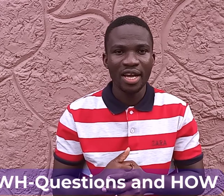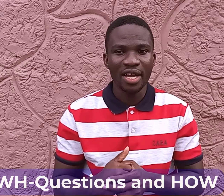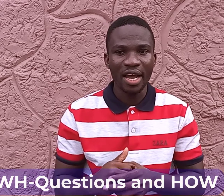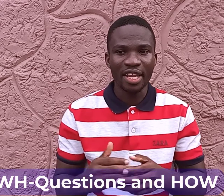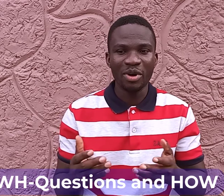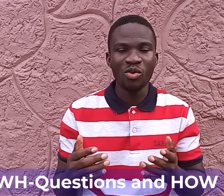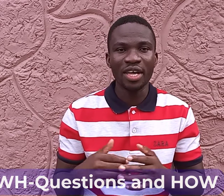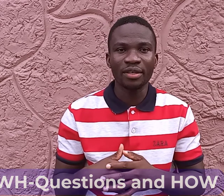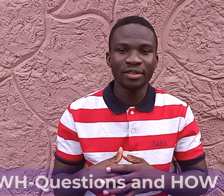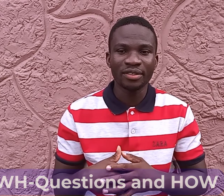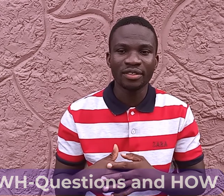Number one,